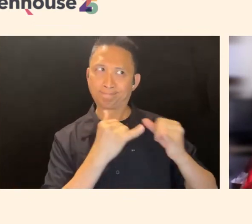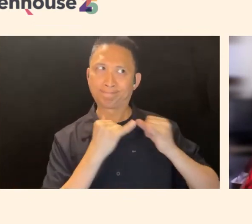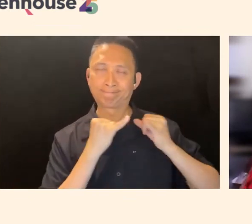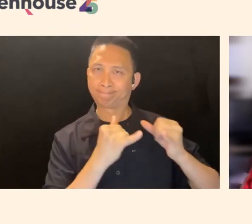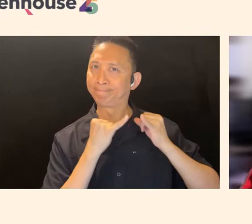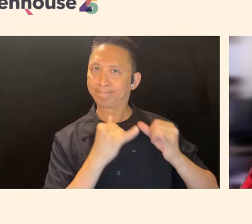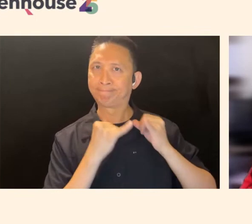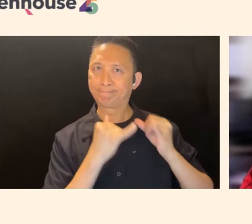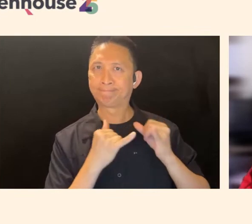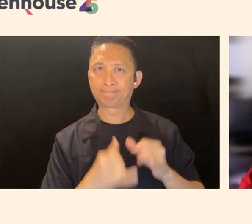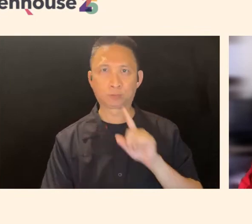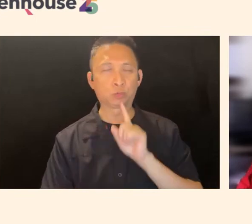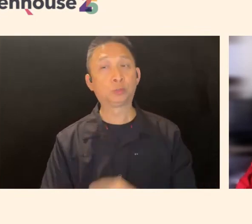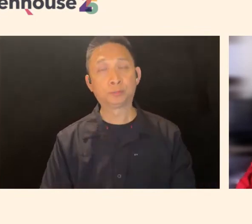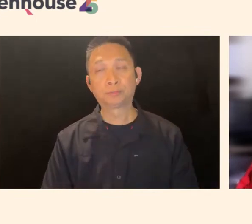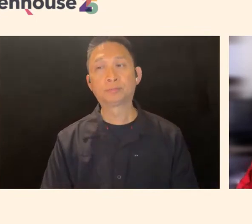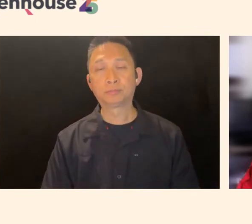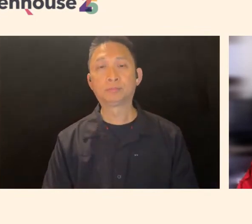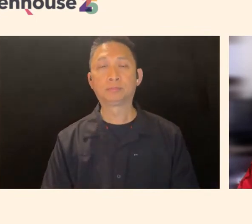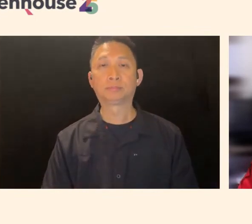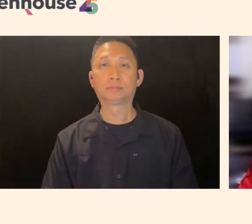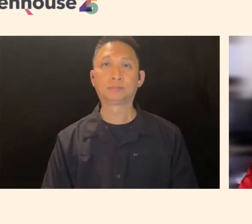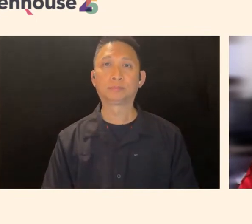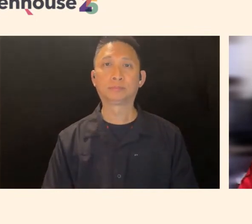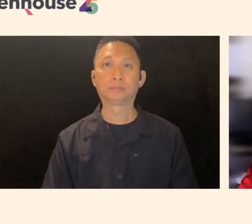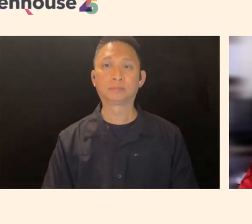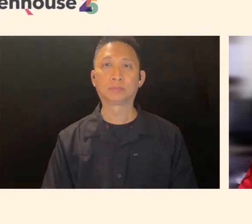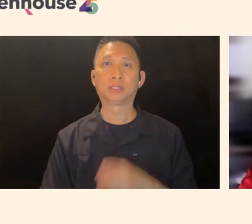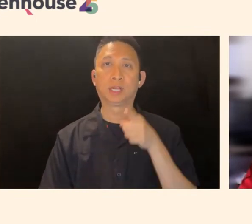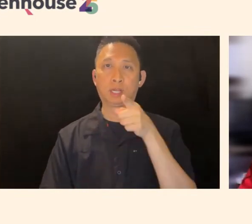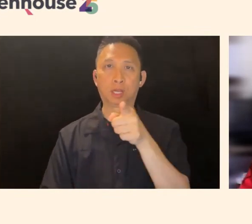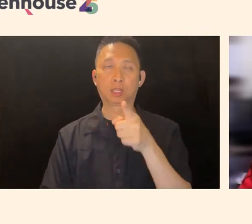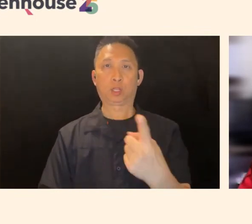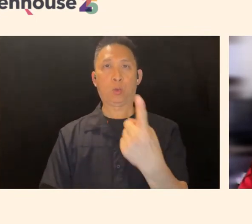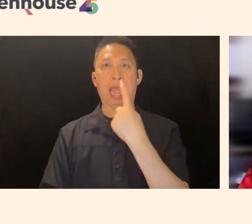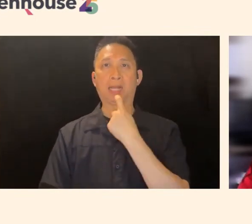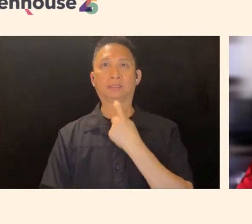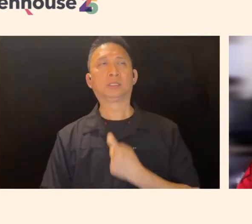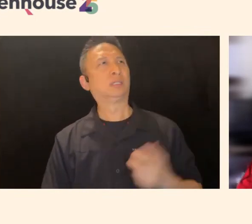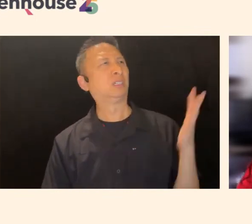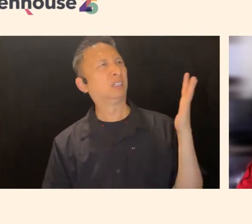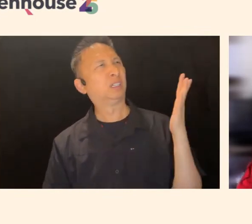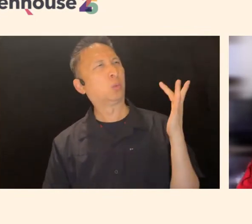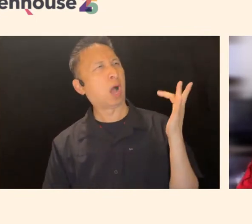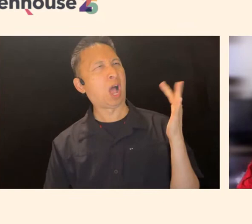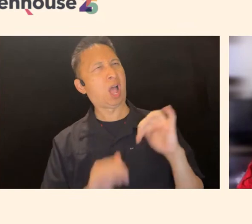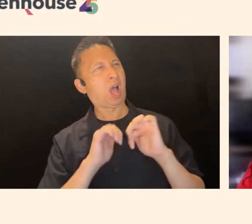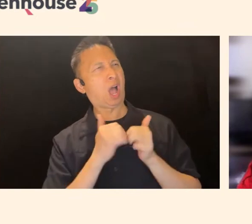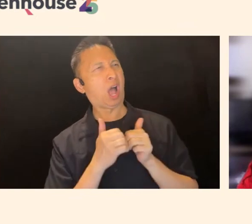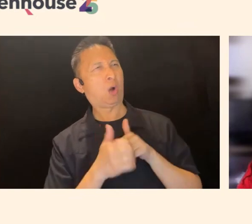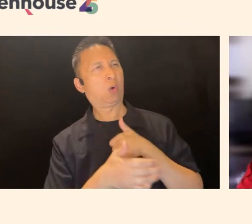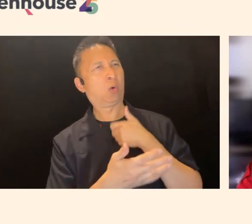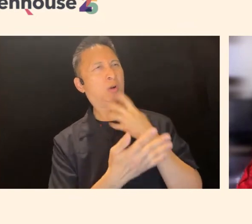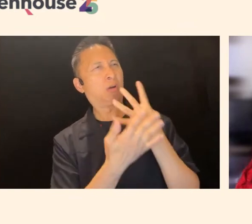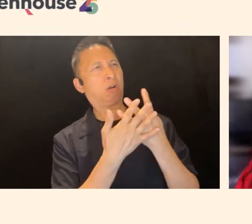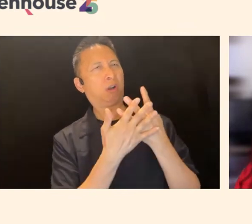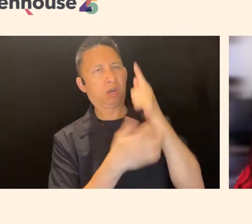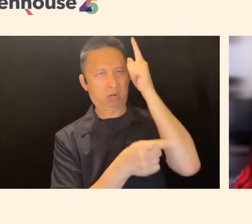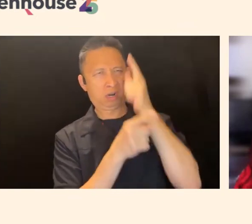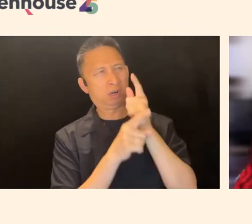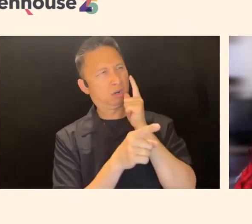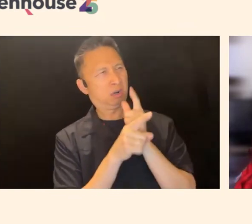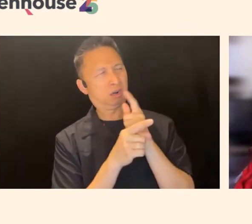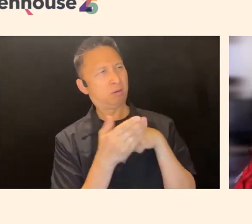So when it comes down to why the incarcerated siblings program was so